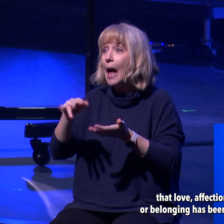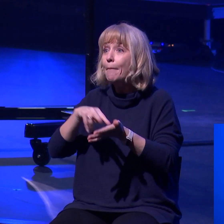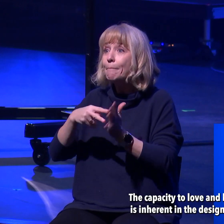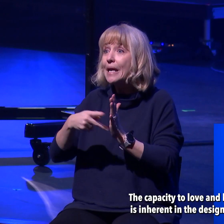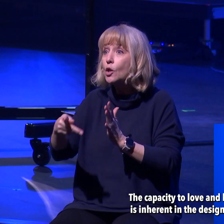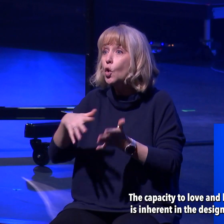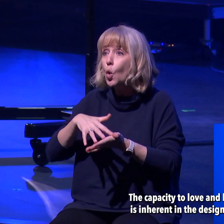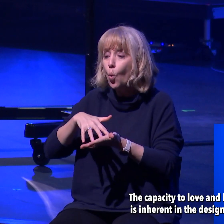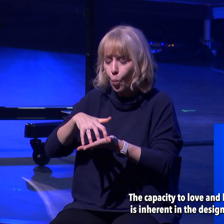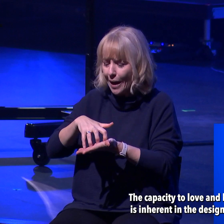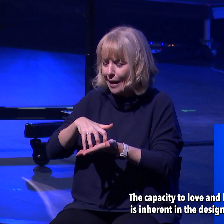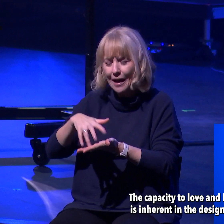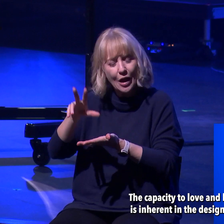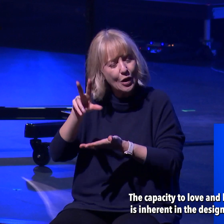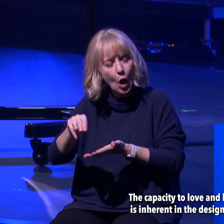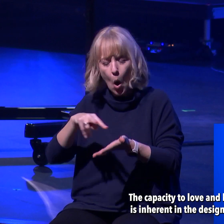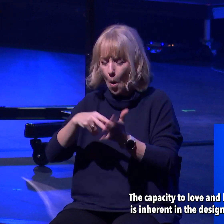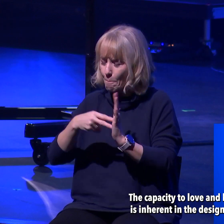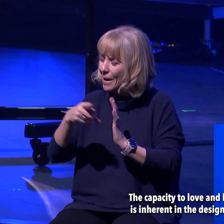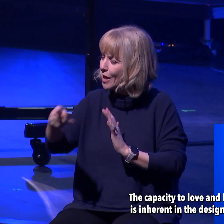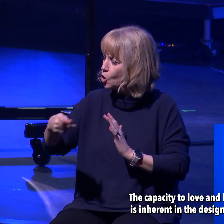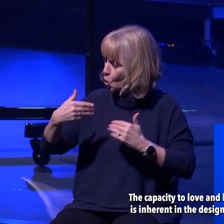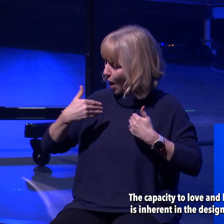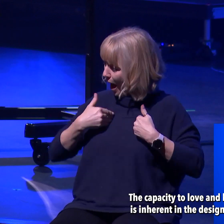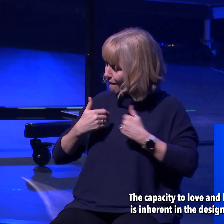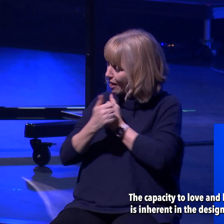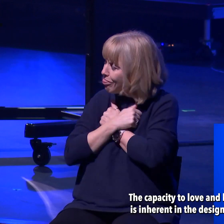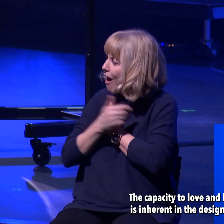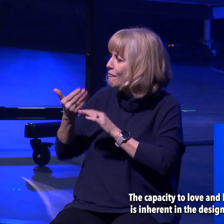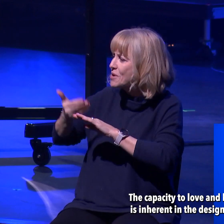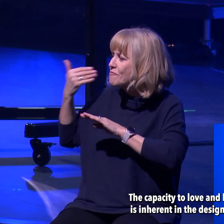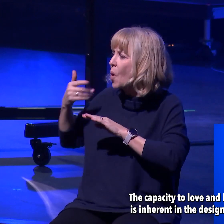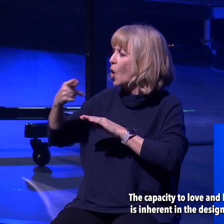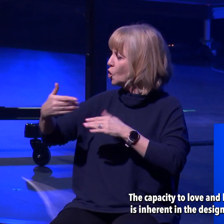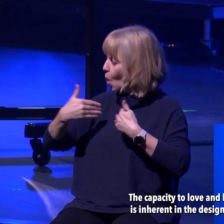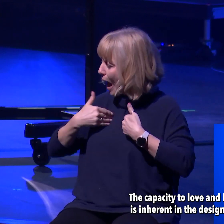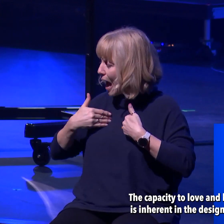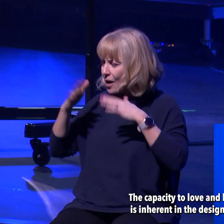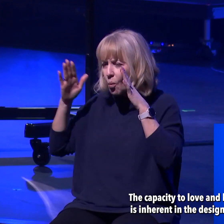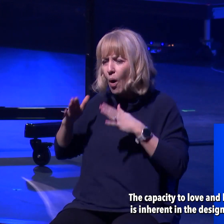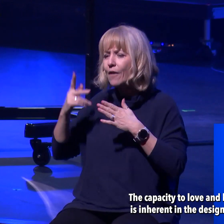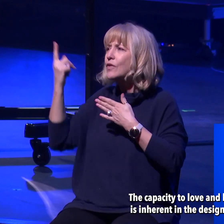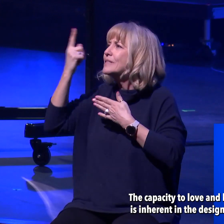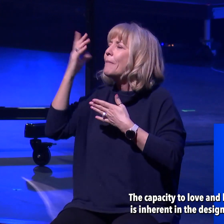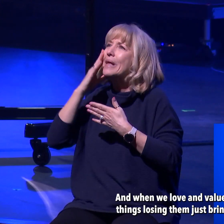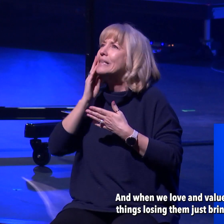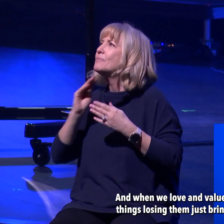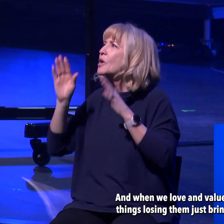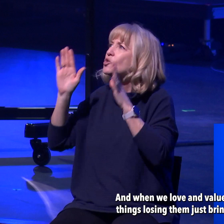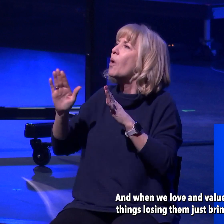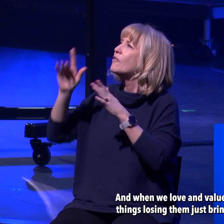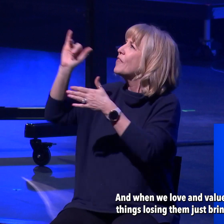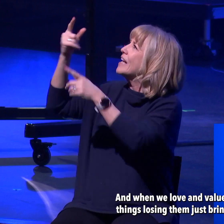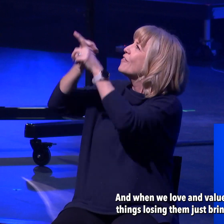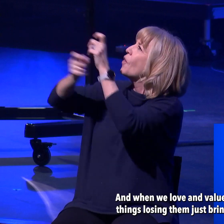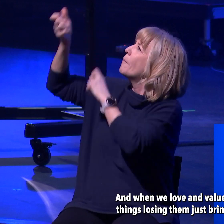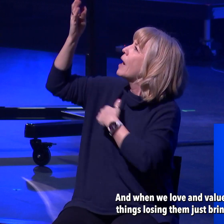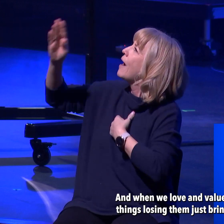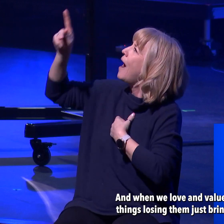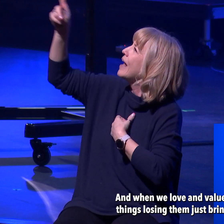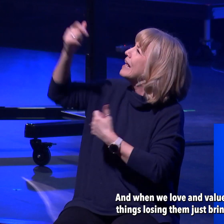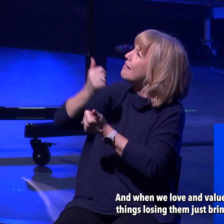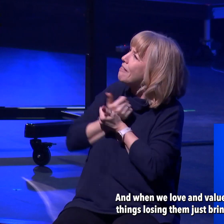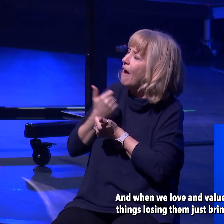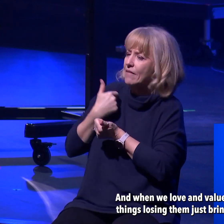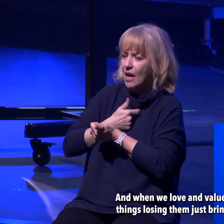felt. The capacity to love and be loved is inherent in the design of God. And when we love and value people or